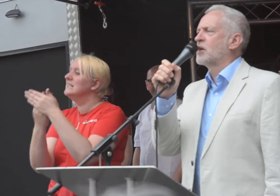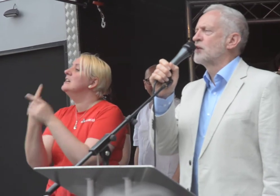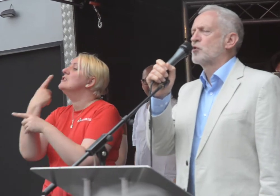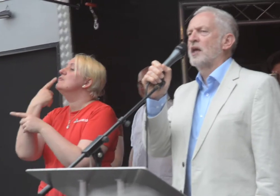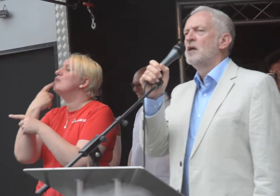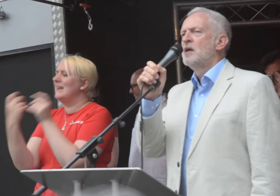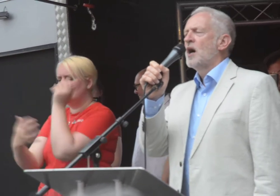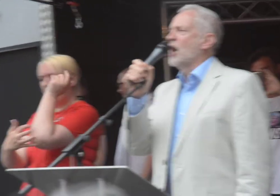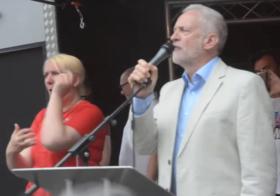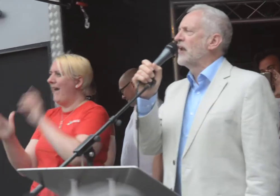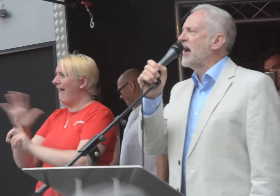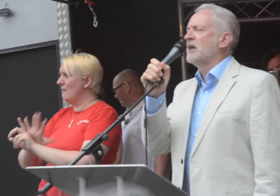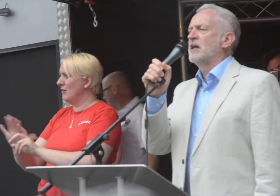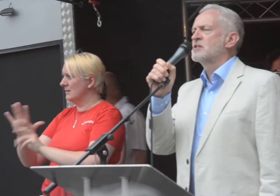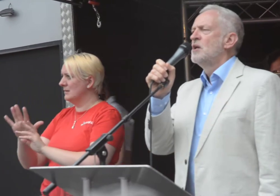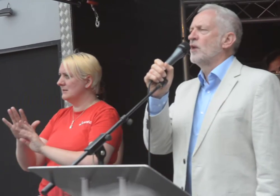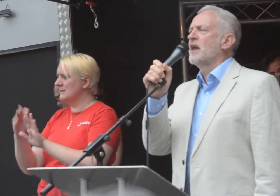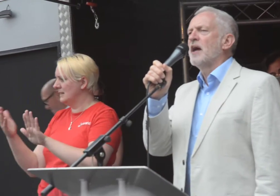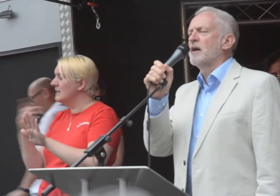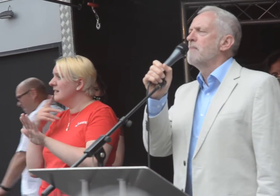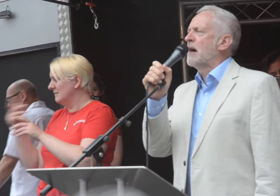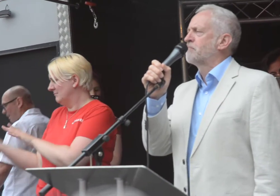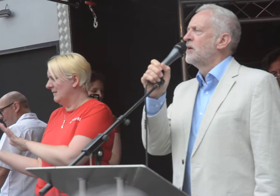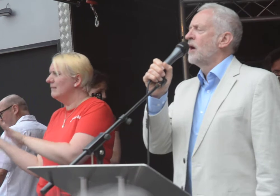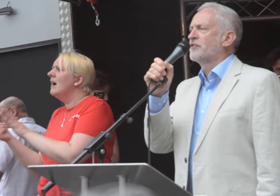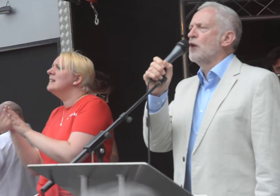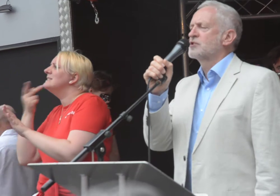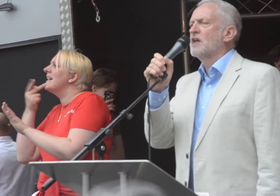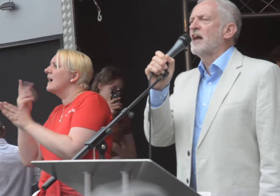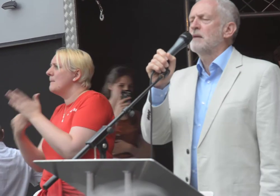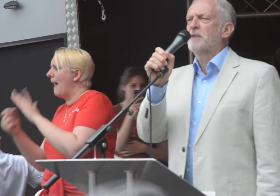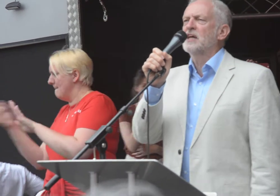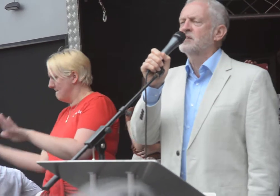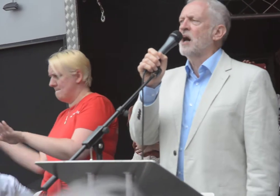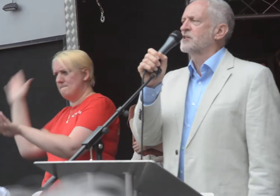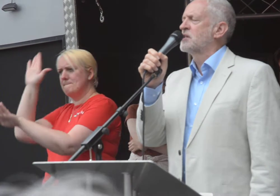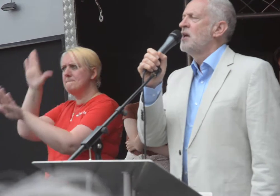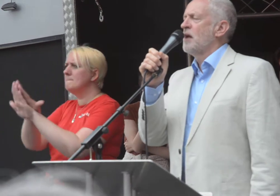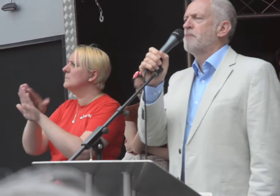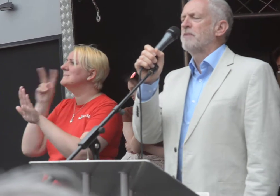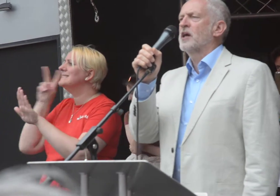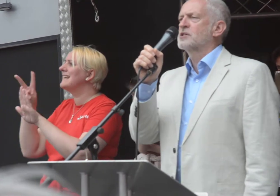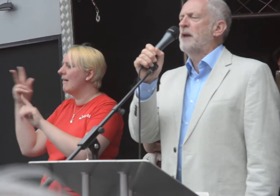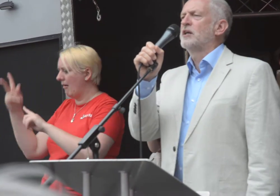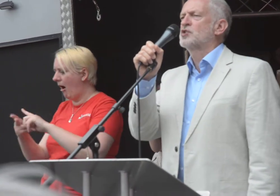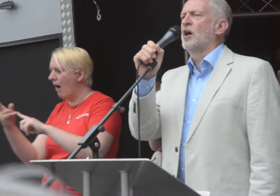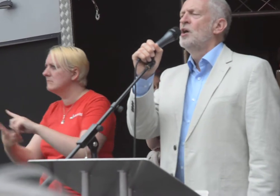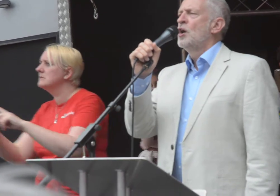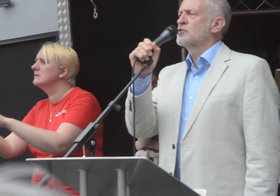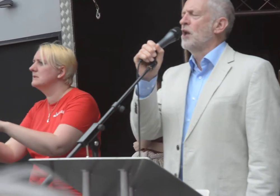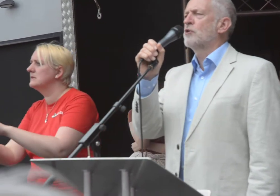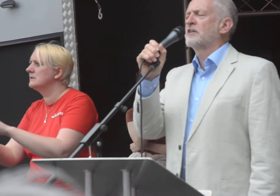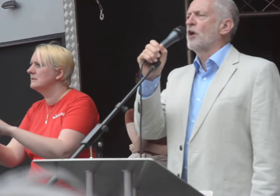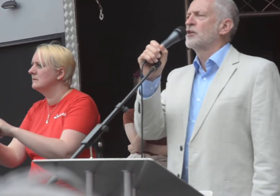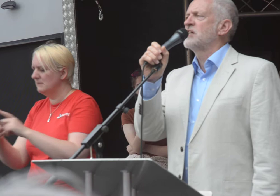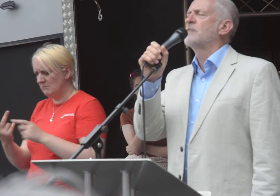parts of the country and overlaid it with another map of those that have had the biggest cuts in public expenditure,